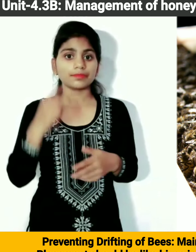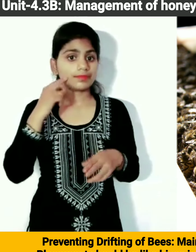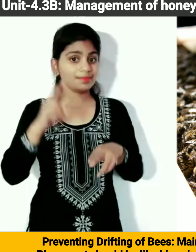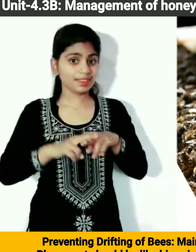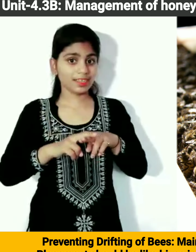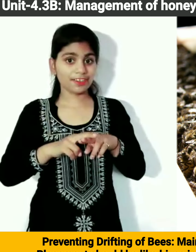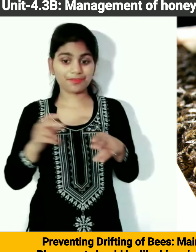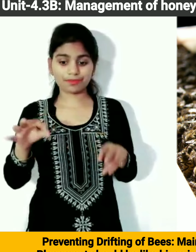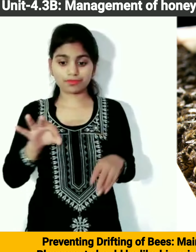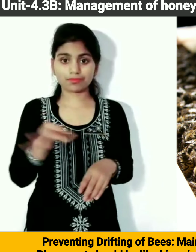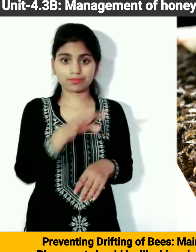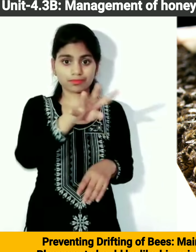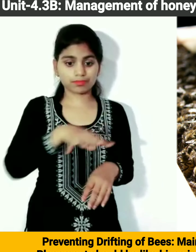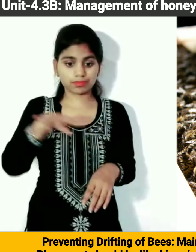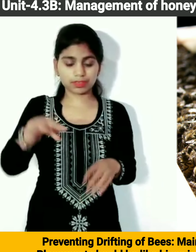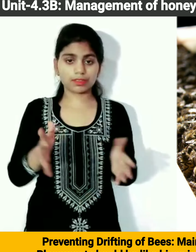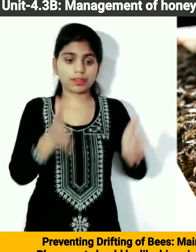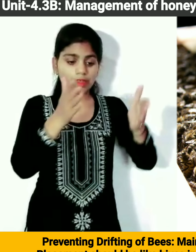of colonies.